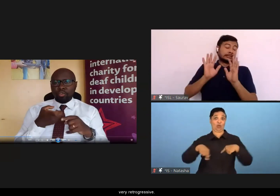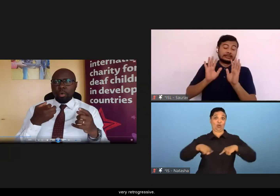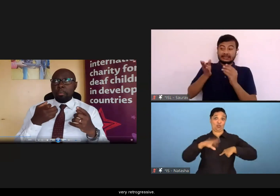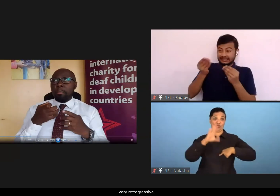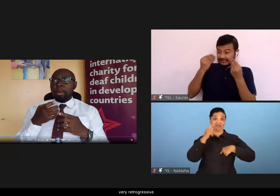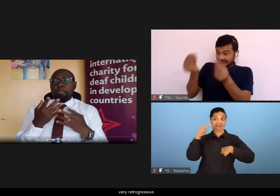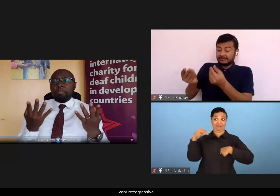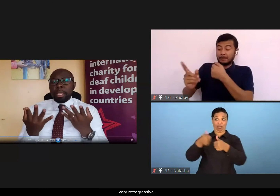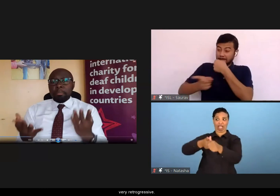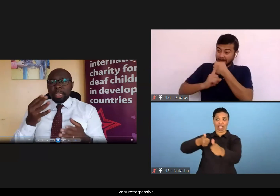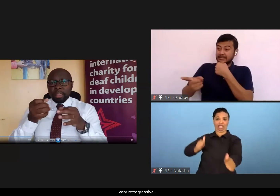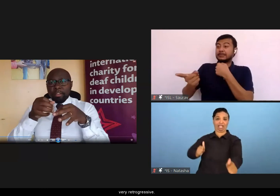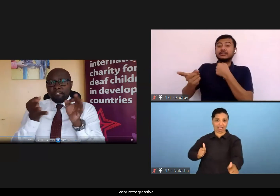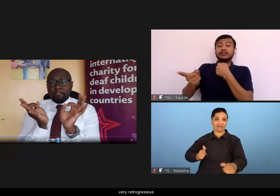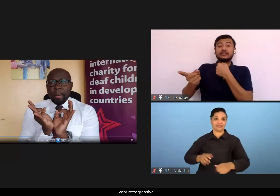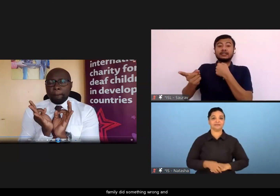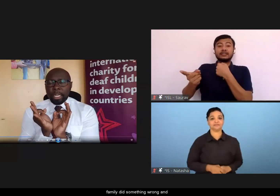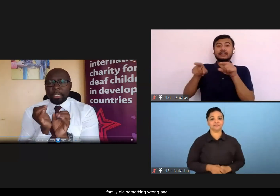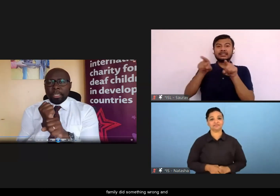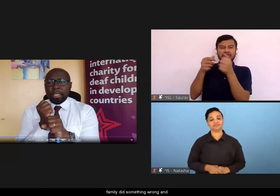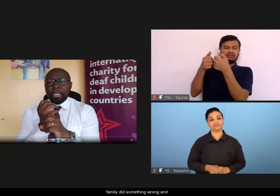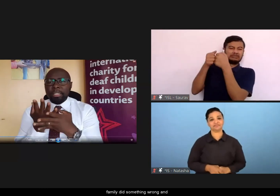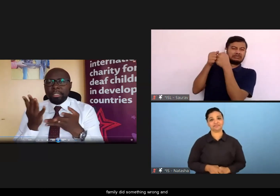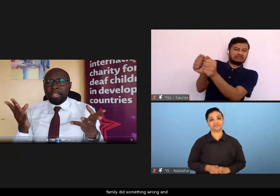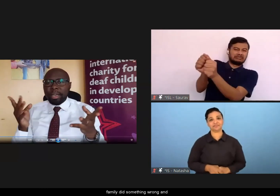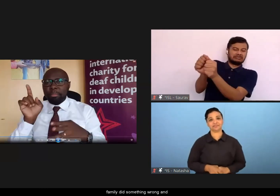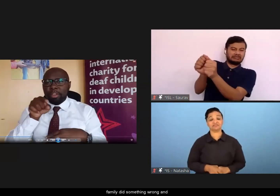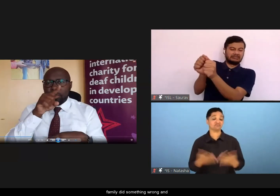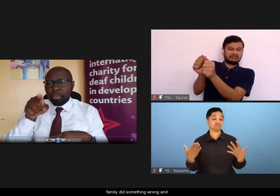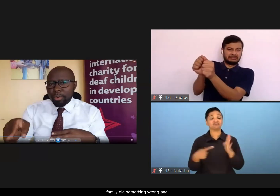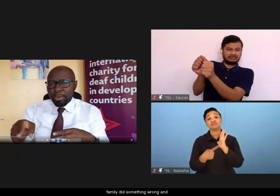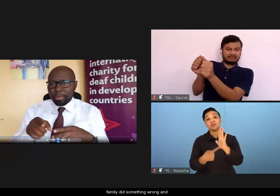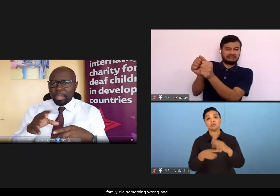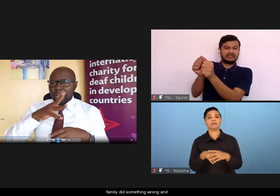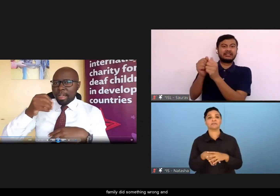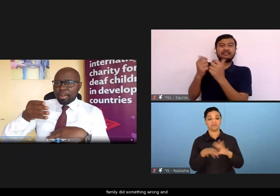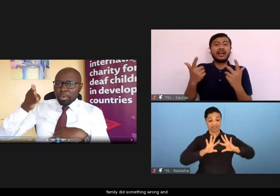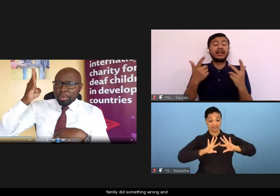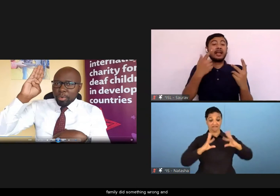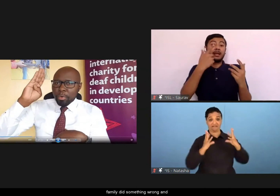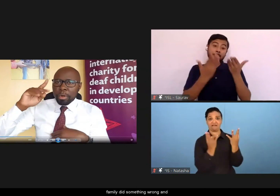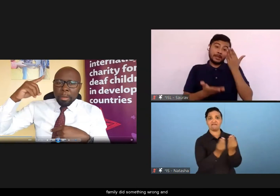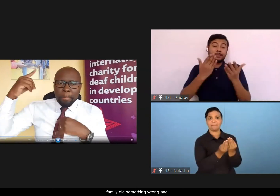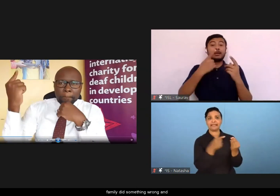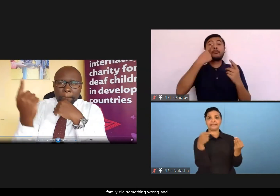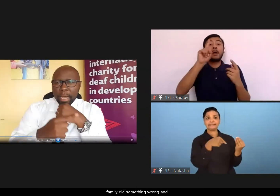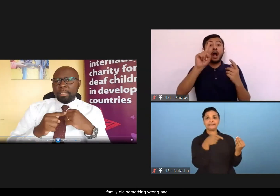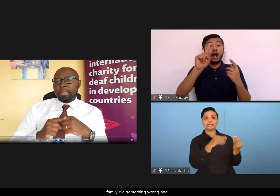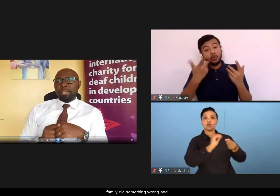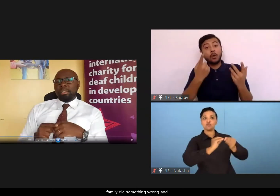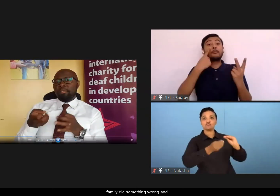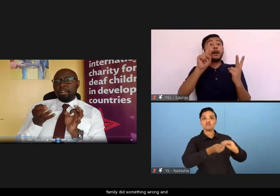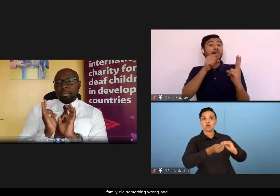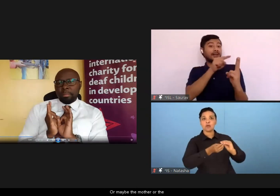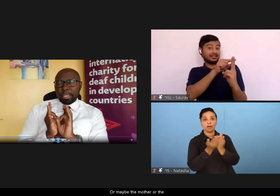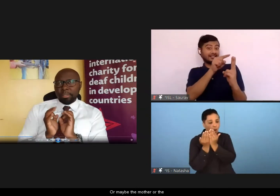They feel it's like a curse. Maybe the family did something wrong and God